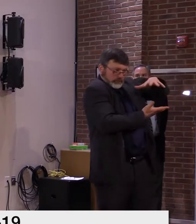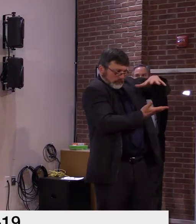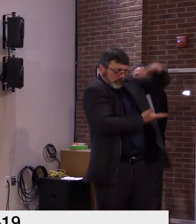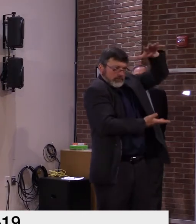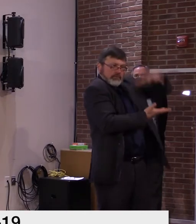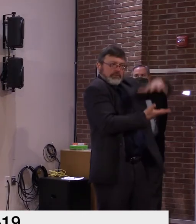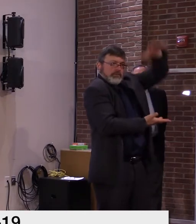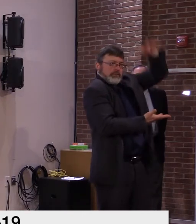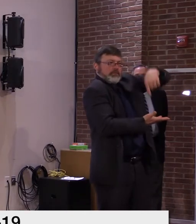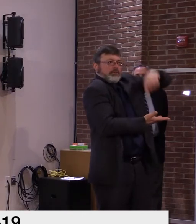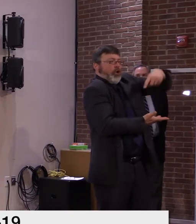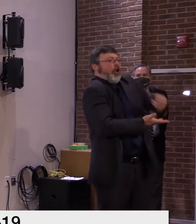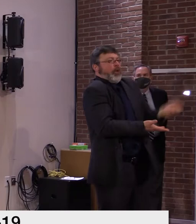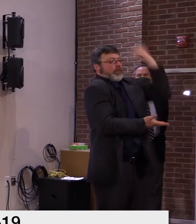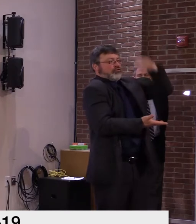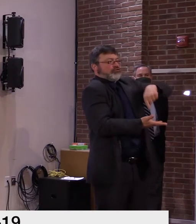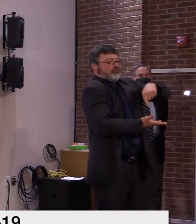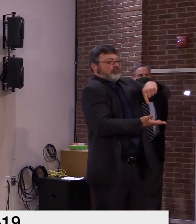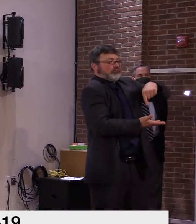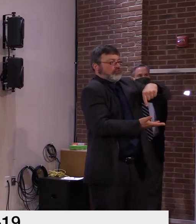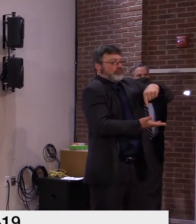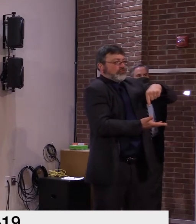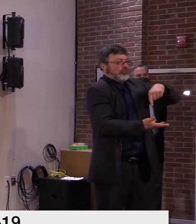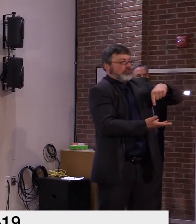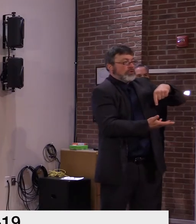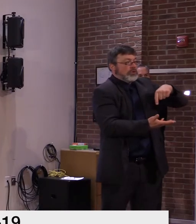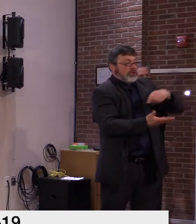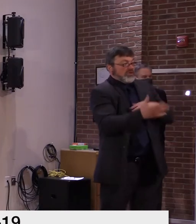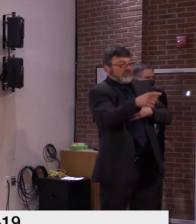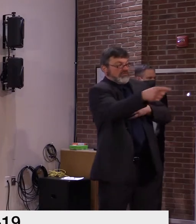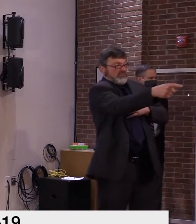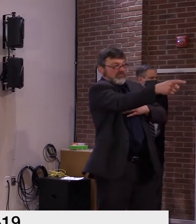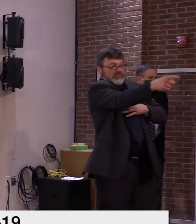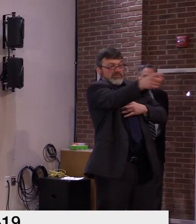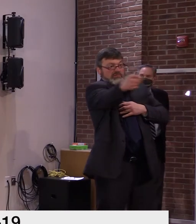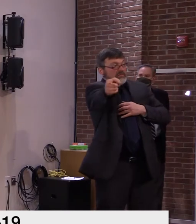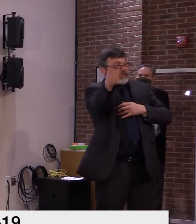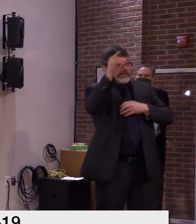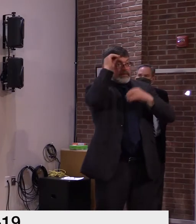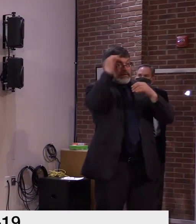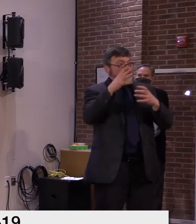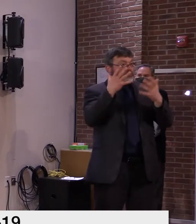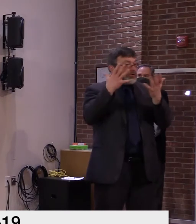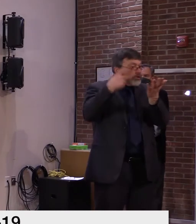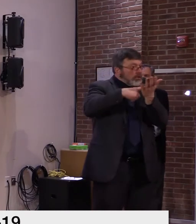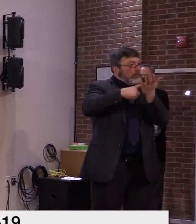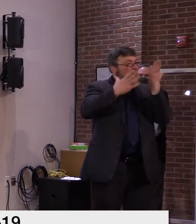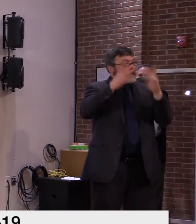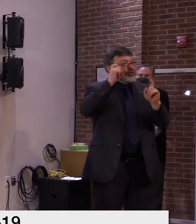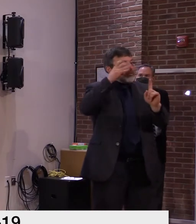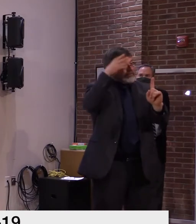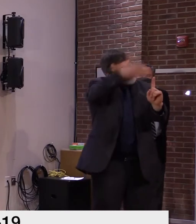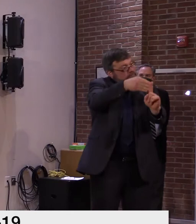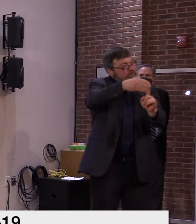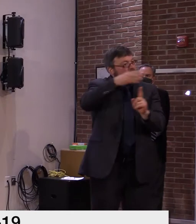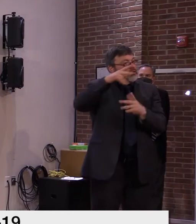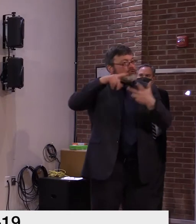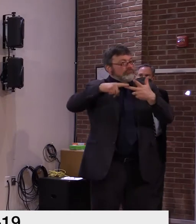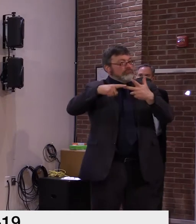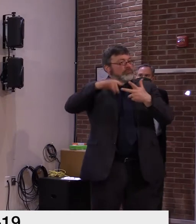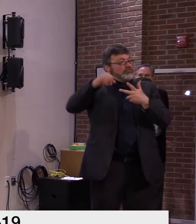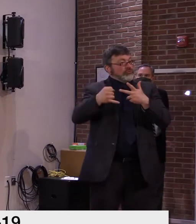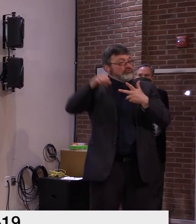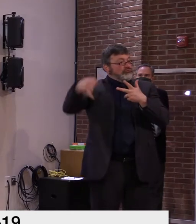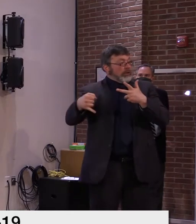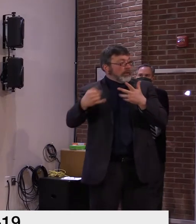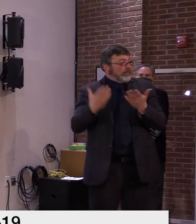of the survey that we put out to educators and staff amongst the educational community to see what the uptake is, what